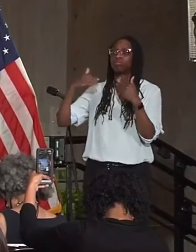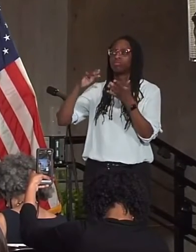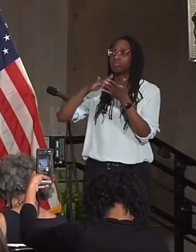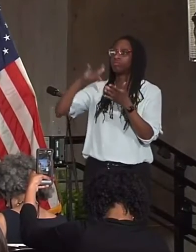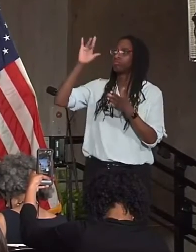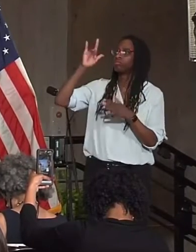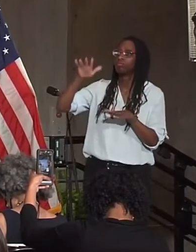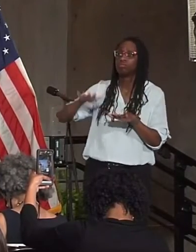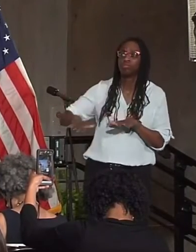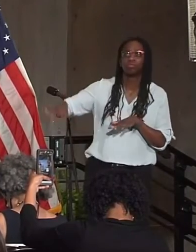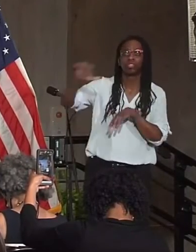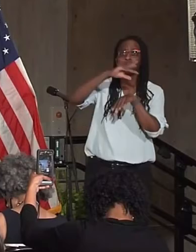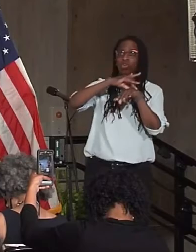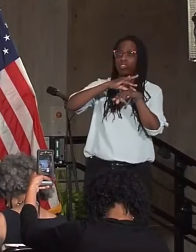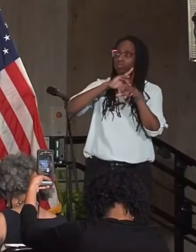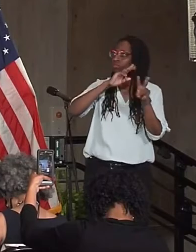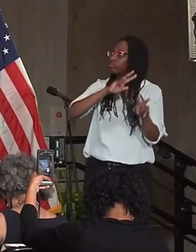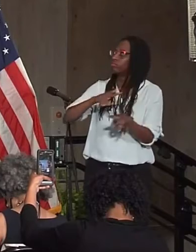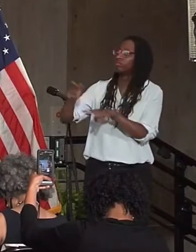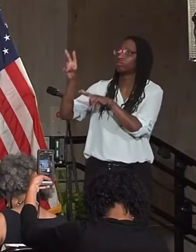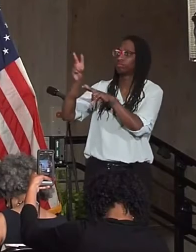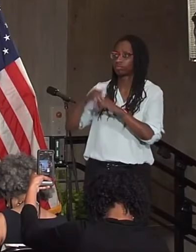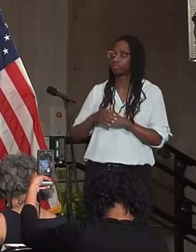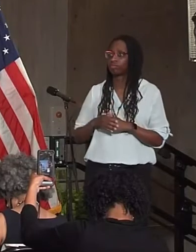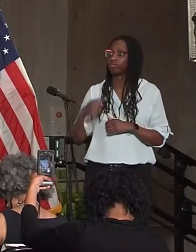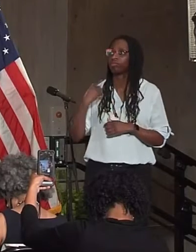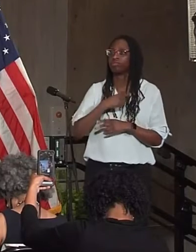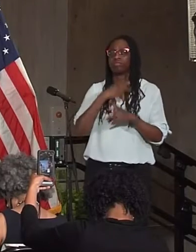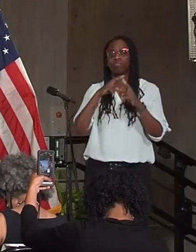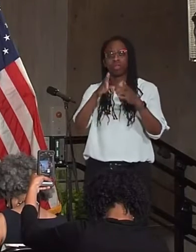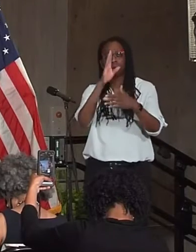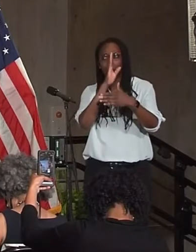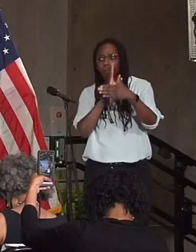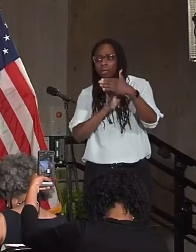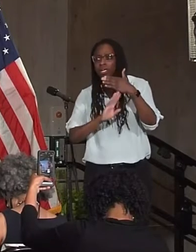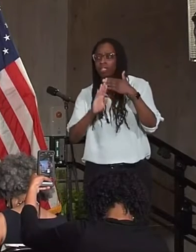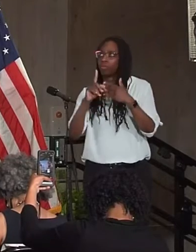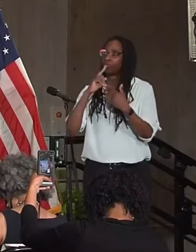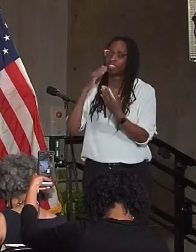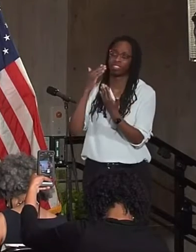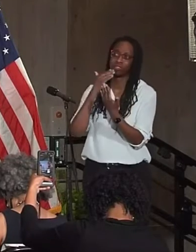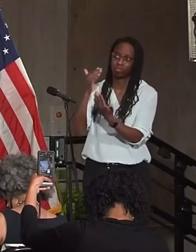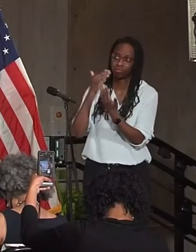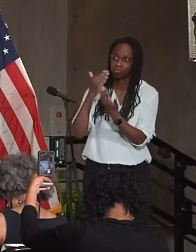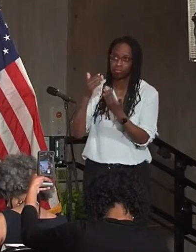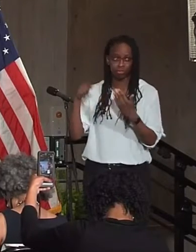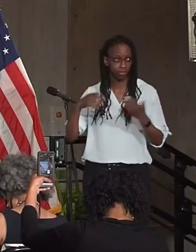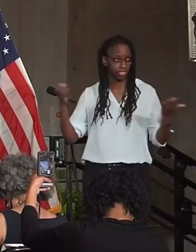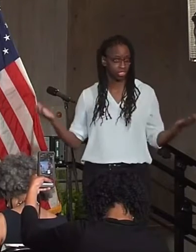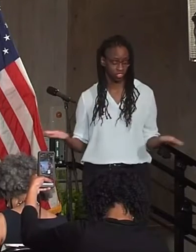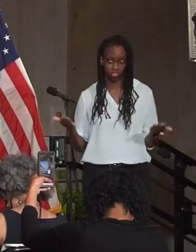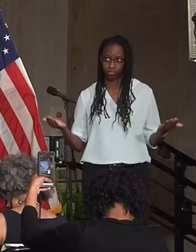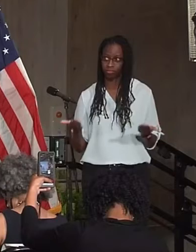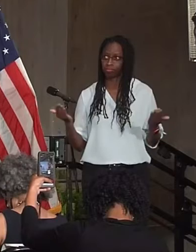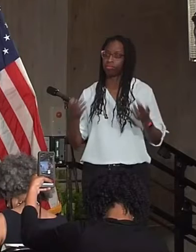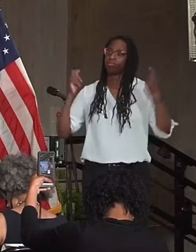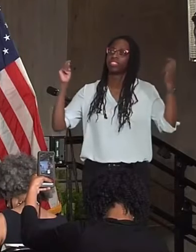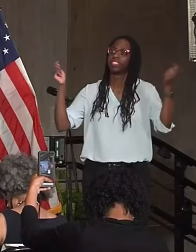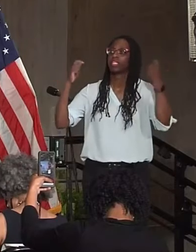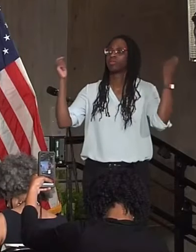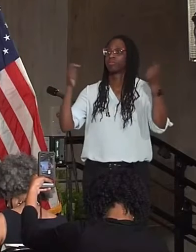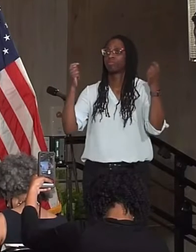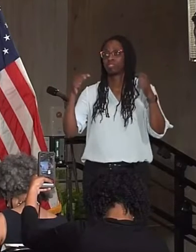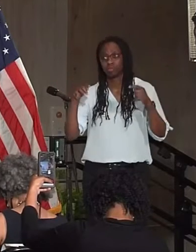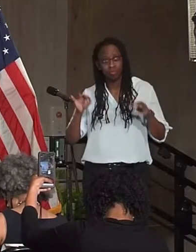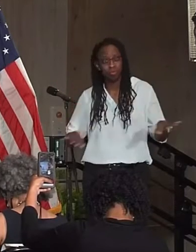humbly give thanks for this celebratory occasion, and we invoke your presence to be with us on this day.